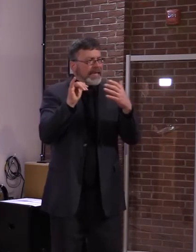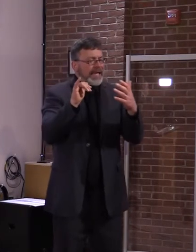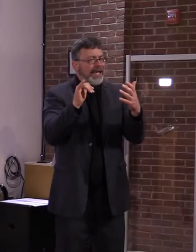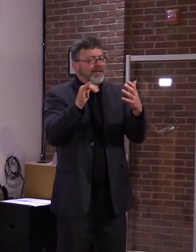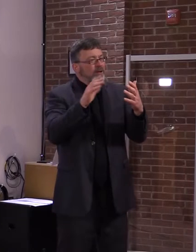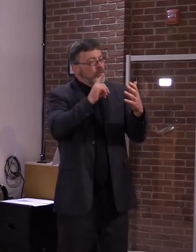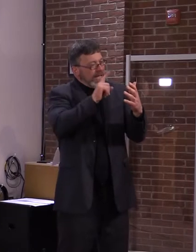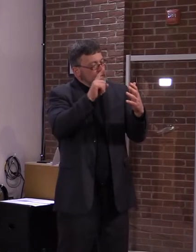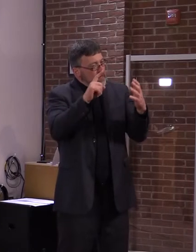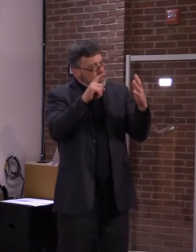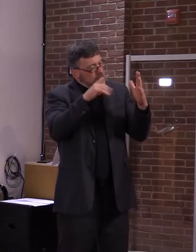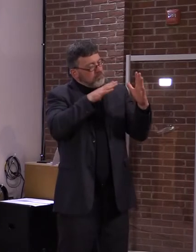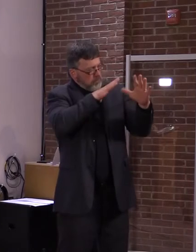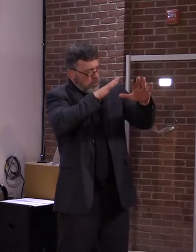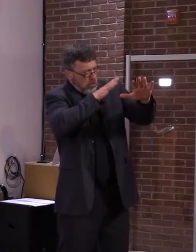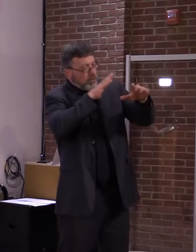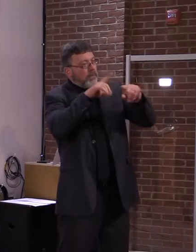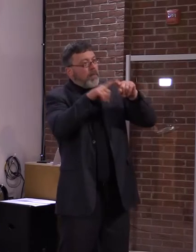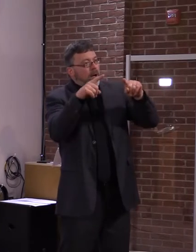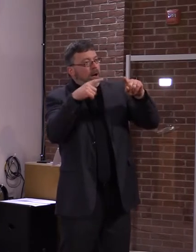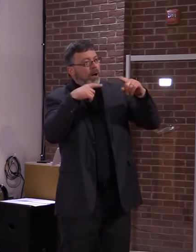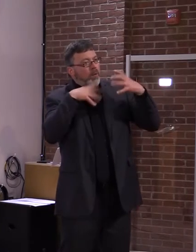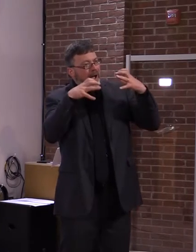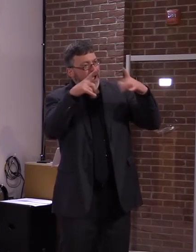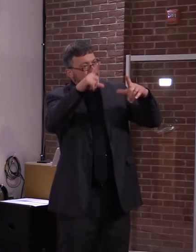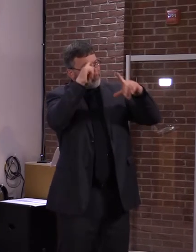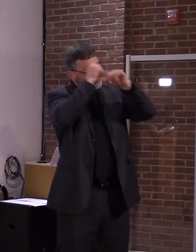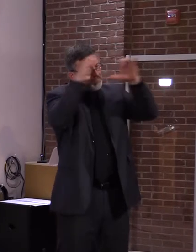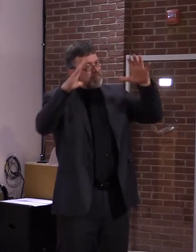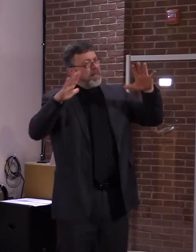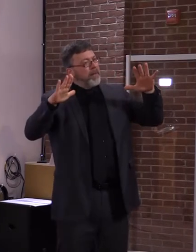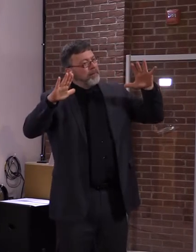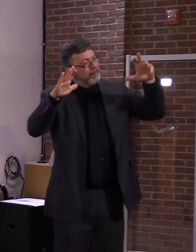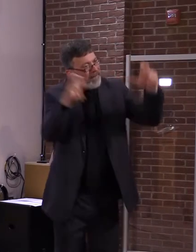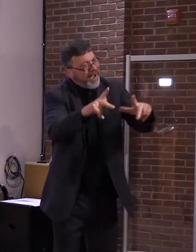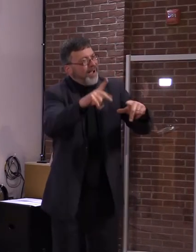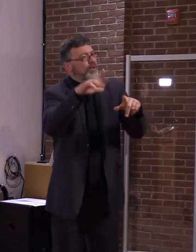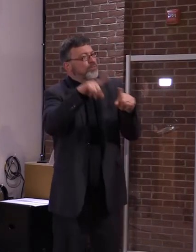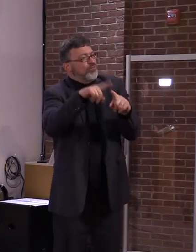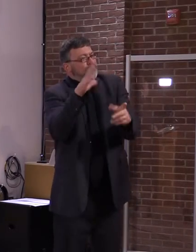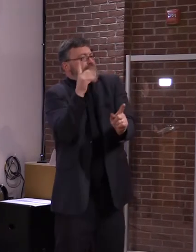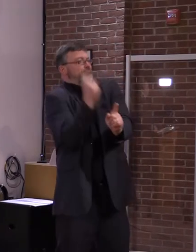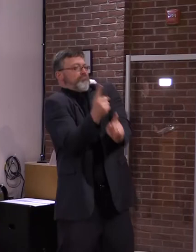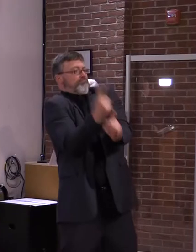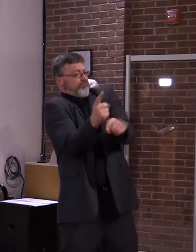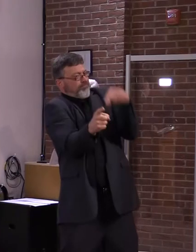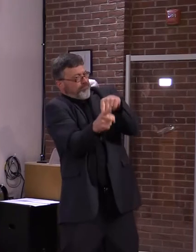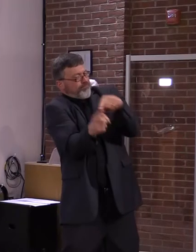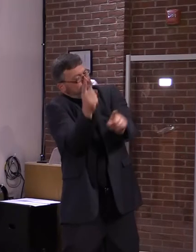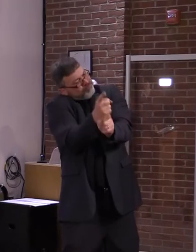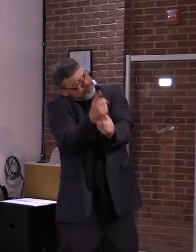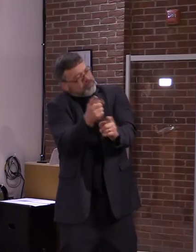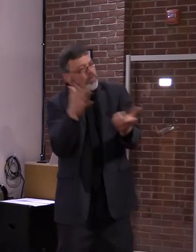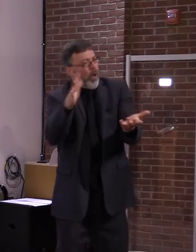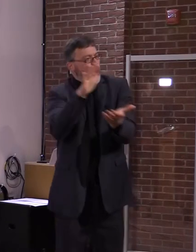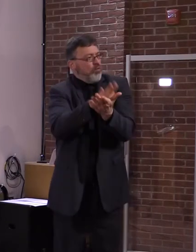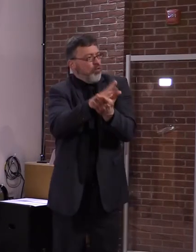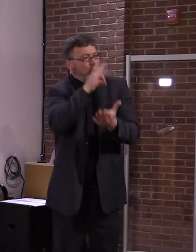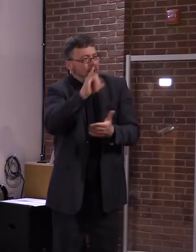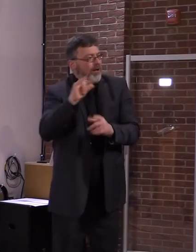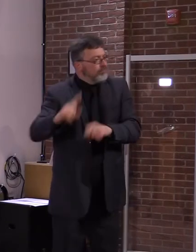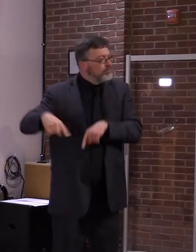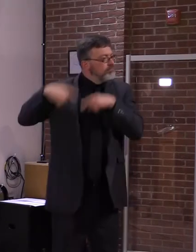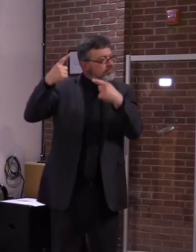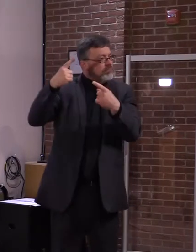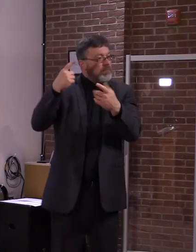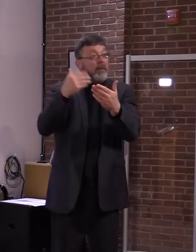recovery. So that is a priority. To the extent that we would leverage remote learning in the future, which I think is, you know,